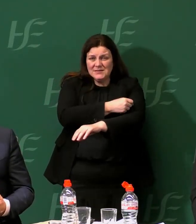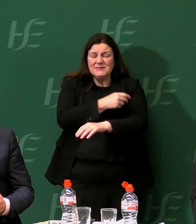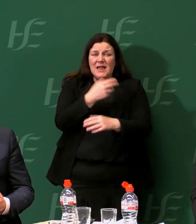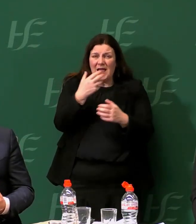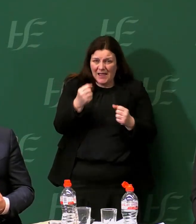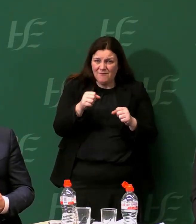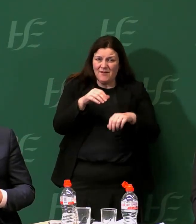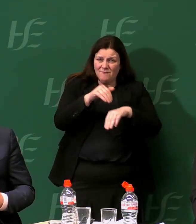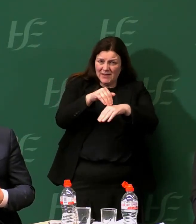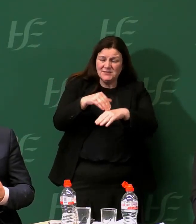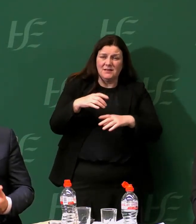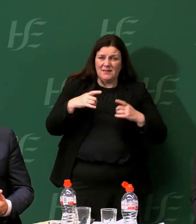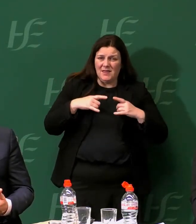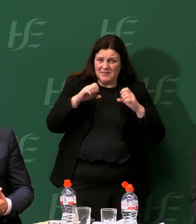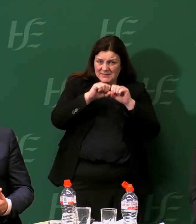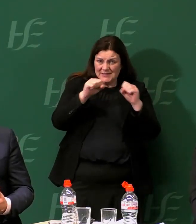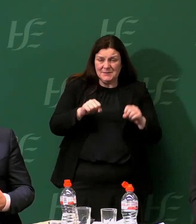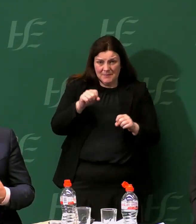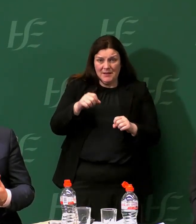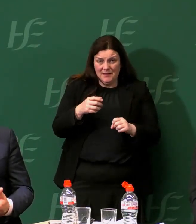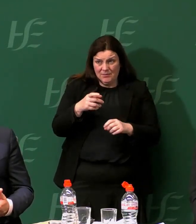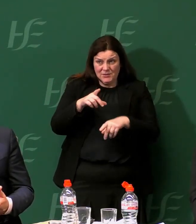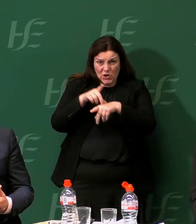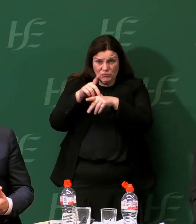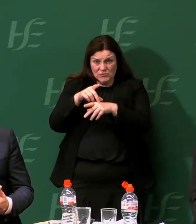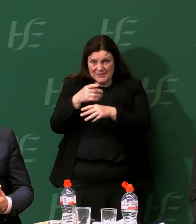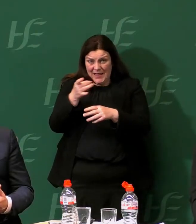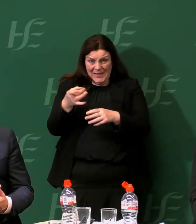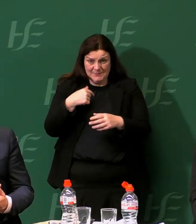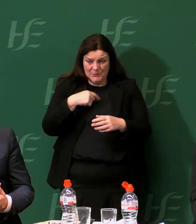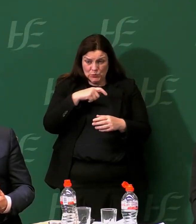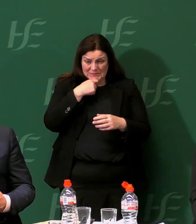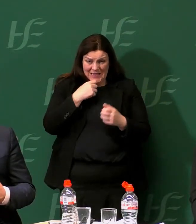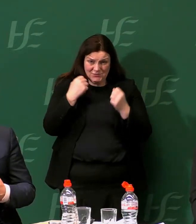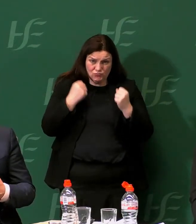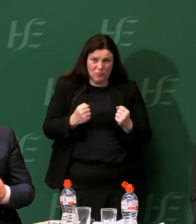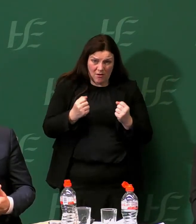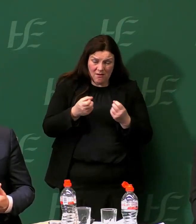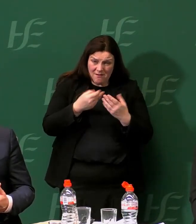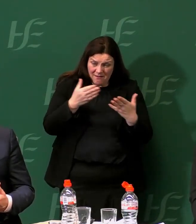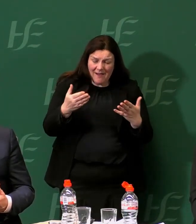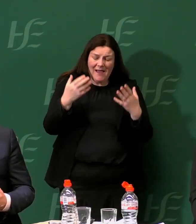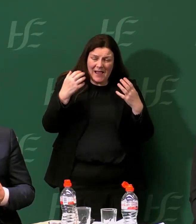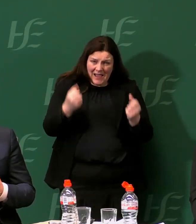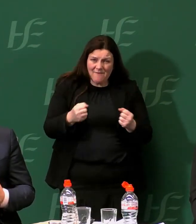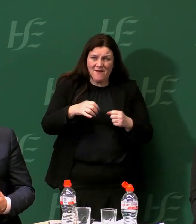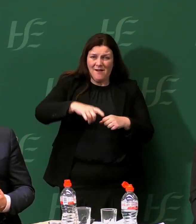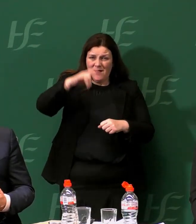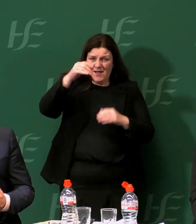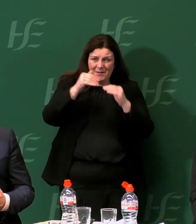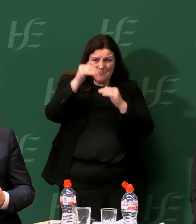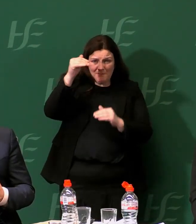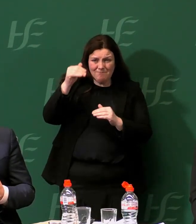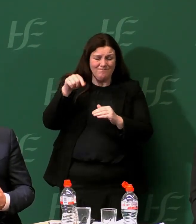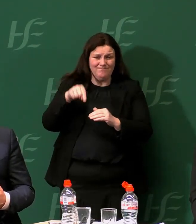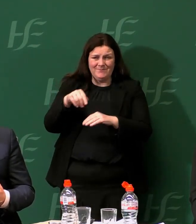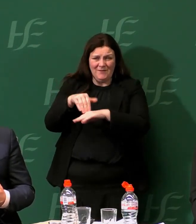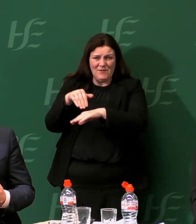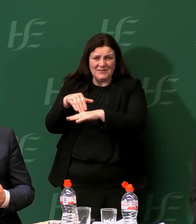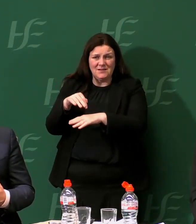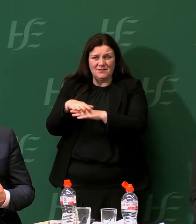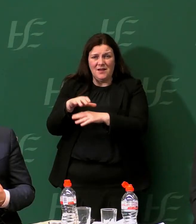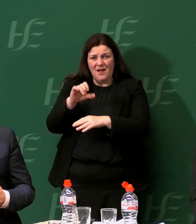on our health system. And that's what they ask me to say as strongly as we possibly can. It has a high impact on our ICUs for